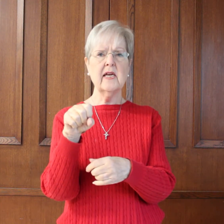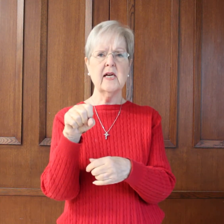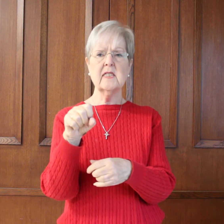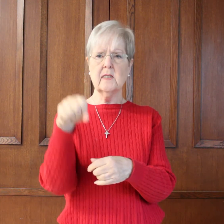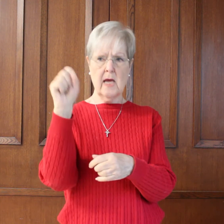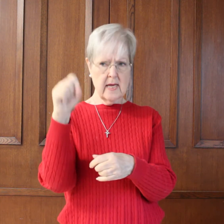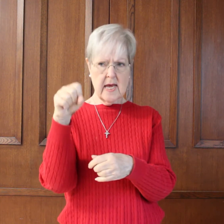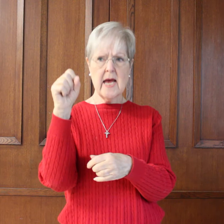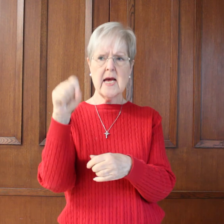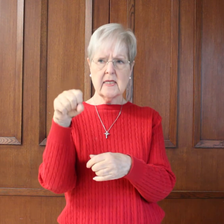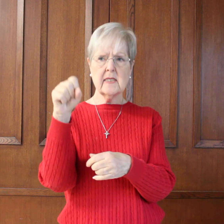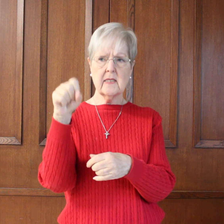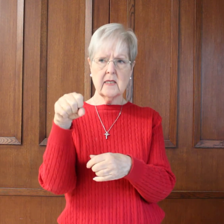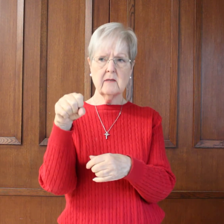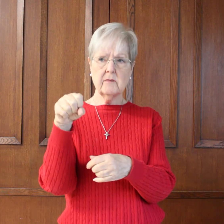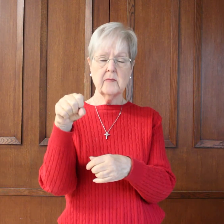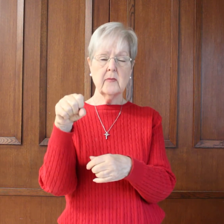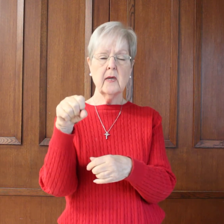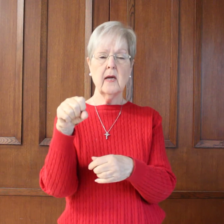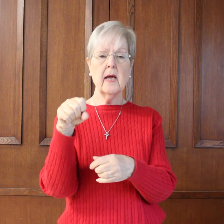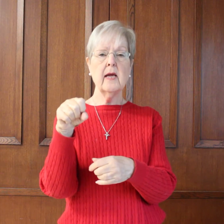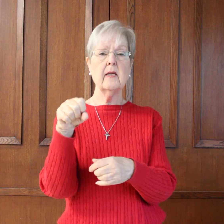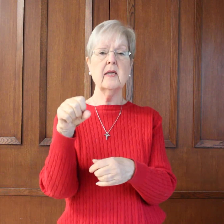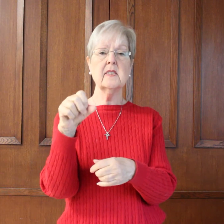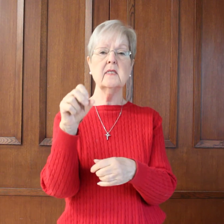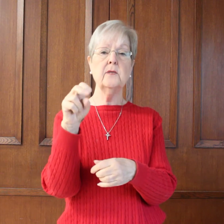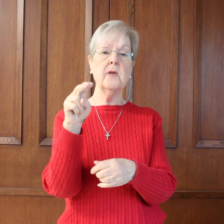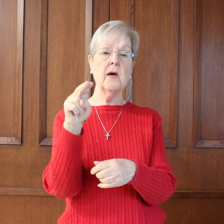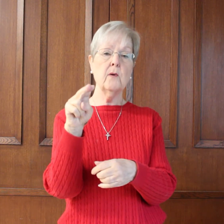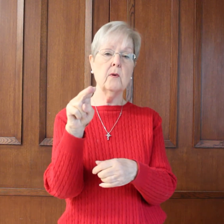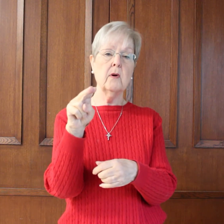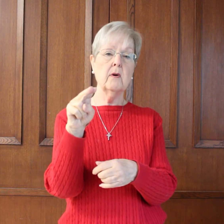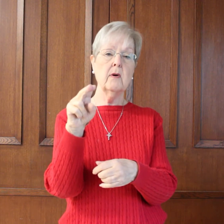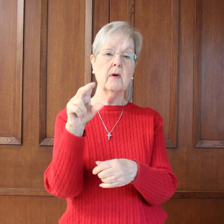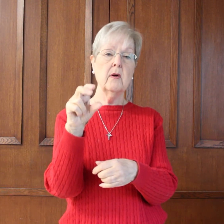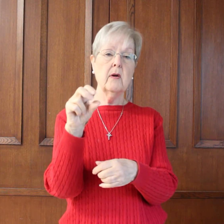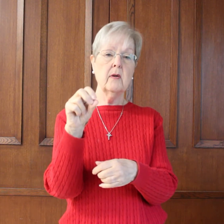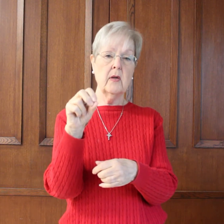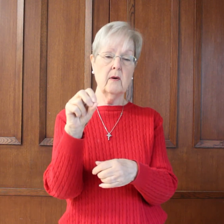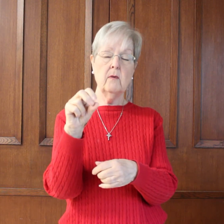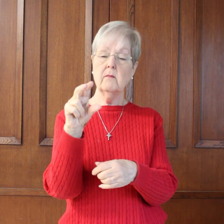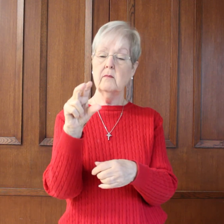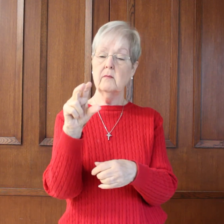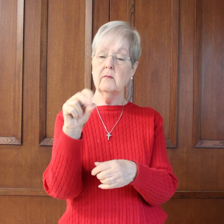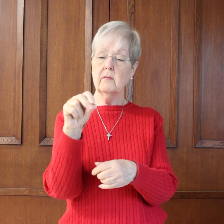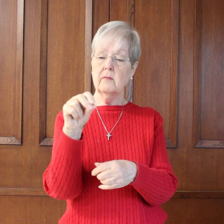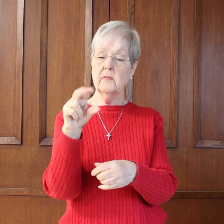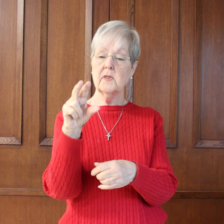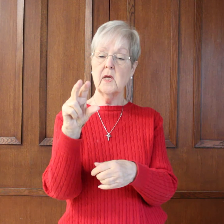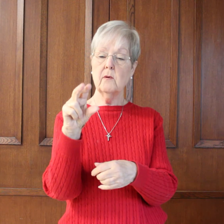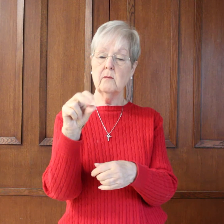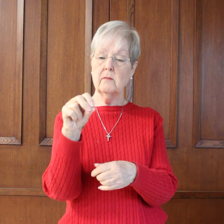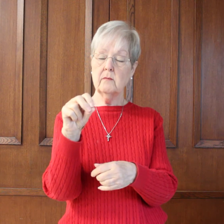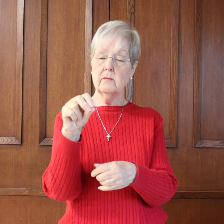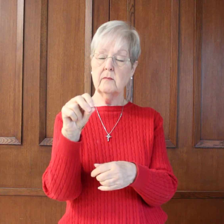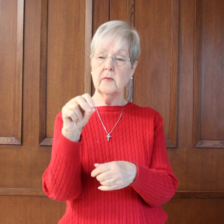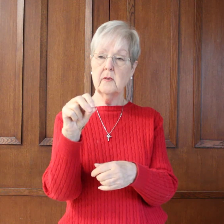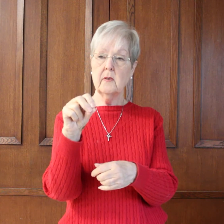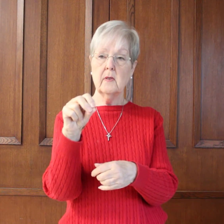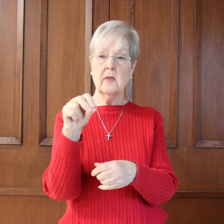yes. Yes. And let's do no. No. It's no.